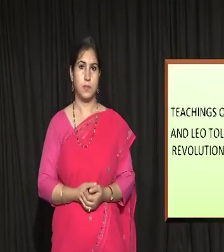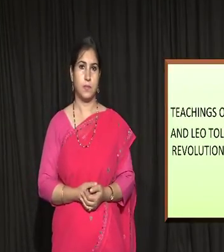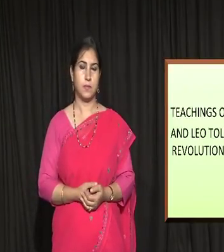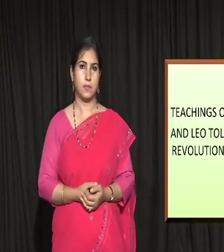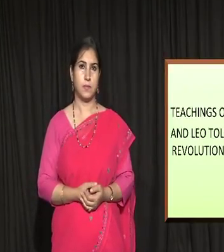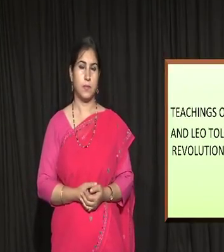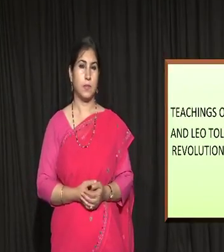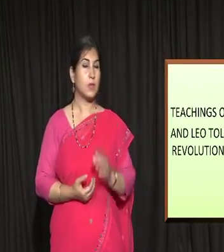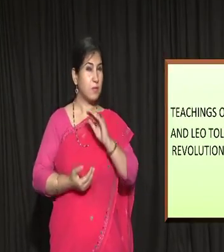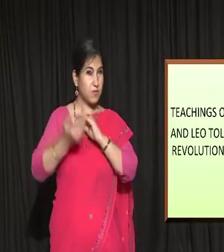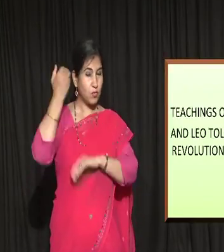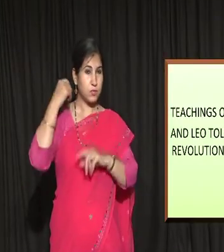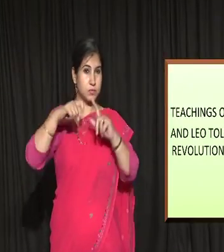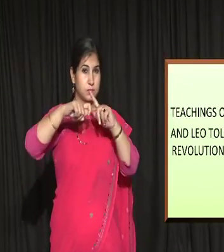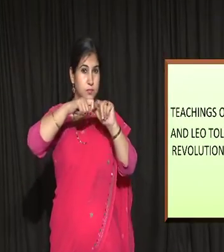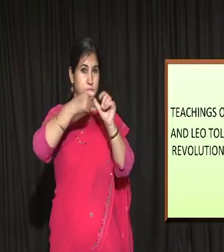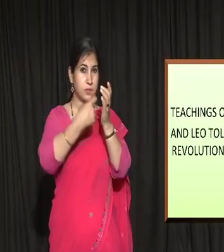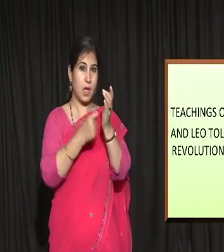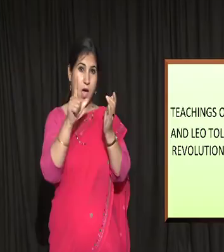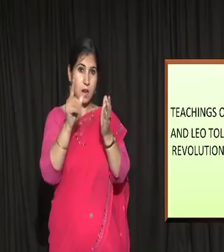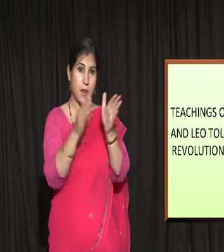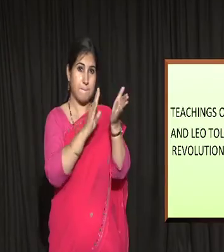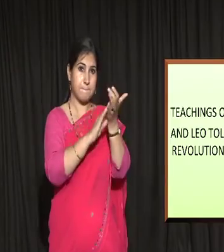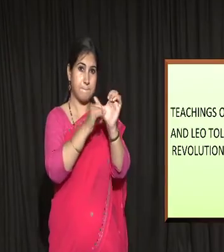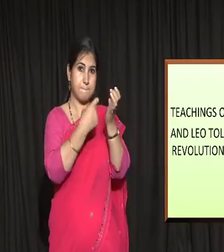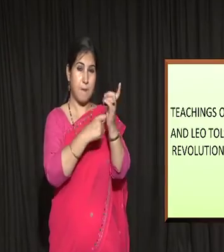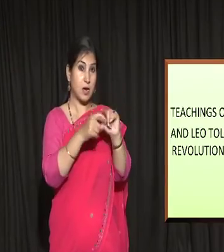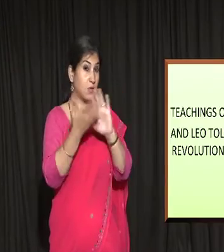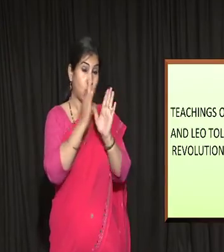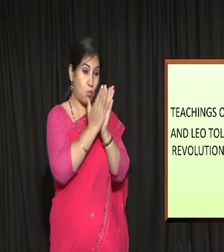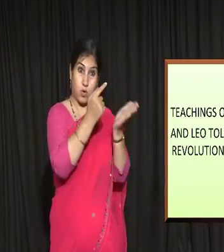The writings of the Karl Marx, the book we talked about,